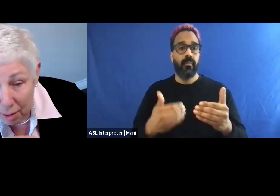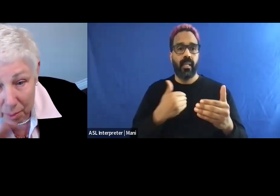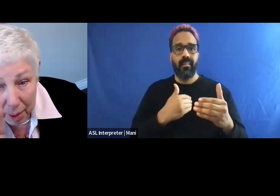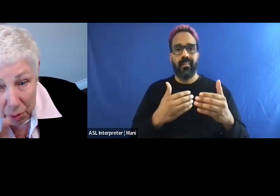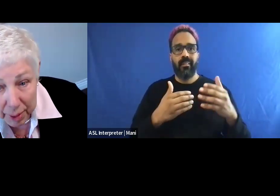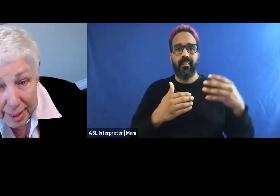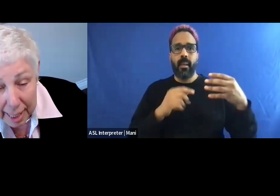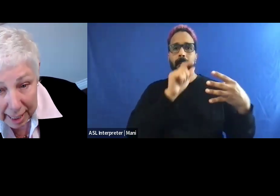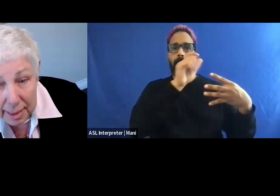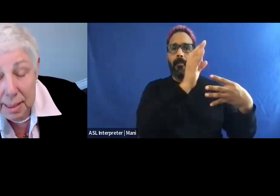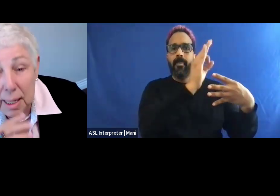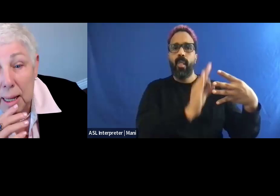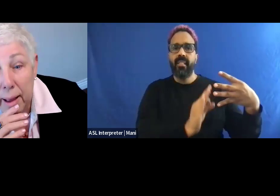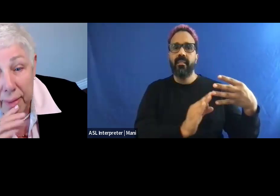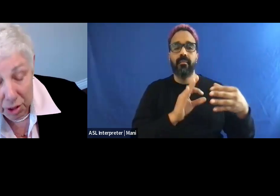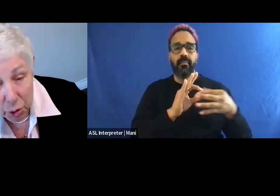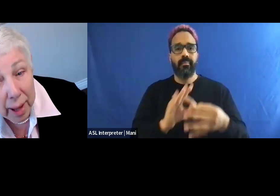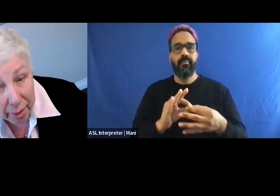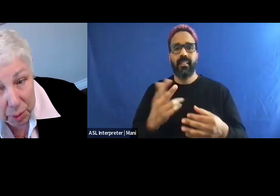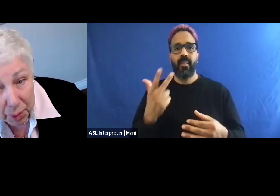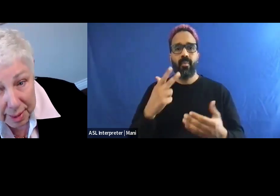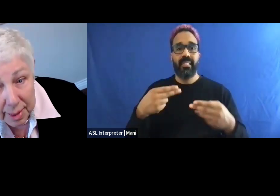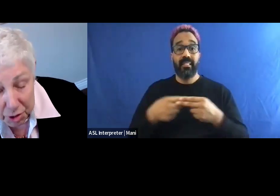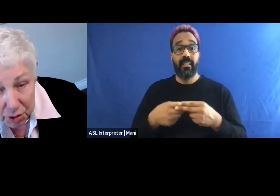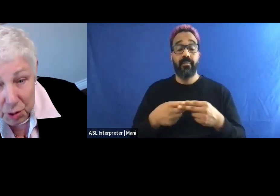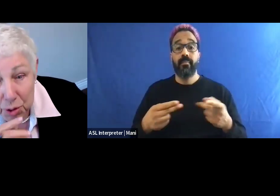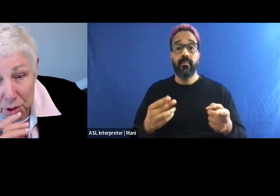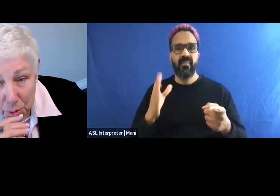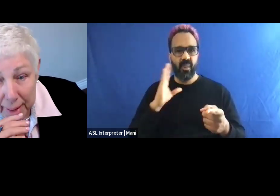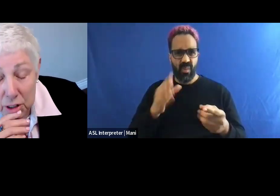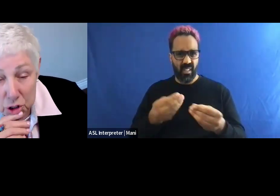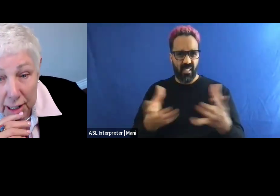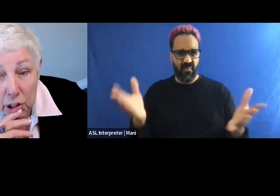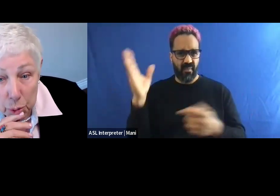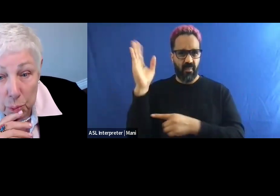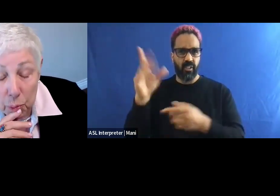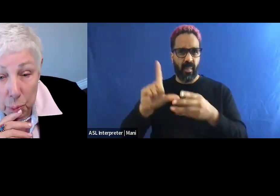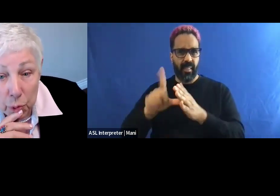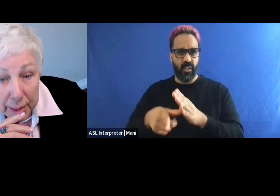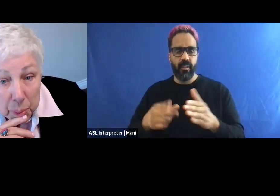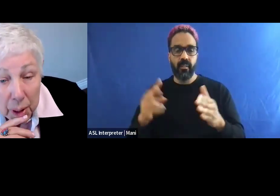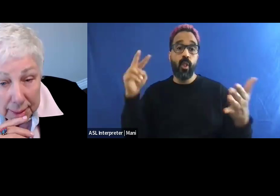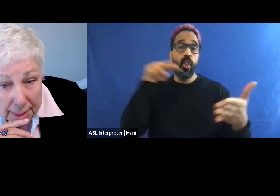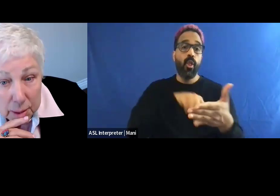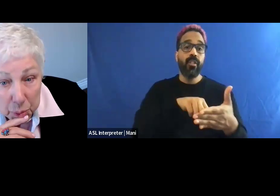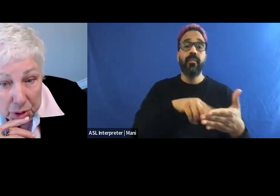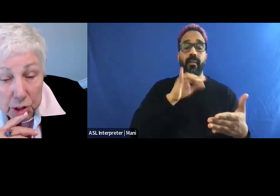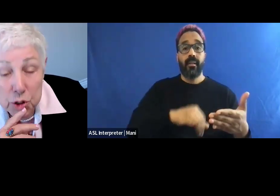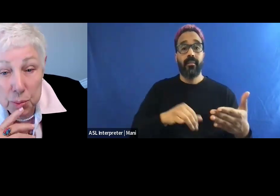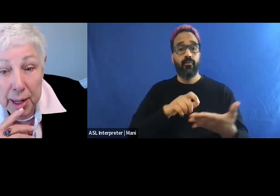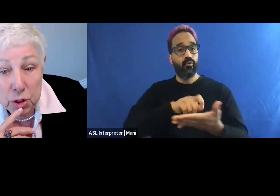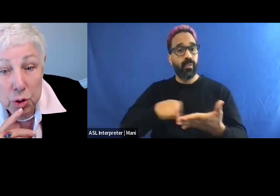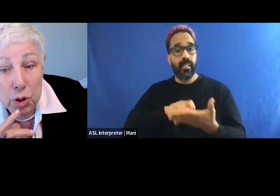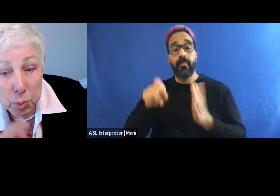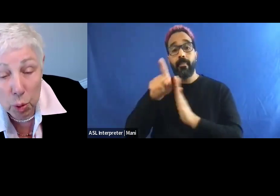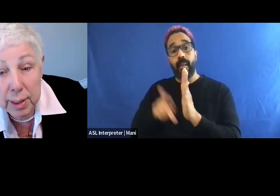points on about 3 slides that you'll have the presentation. So you can go back and check your written policies and procedures